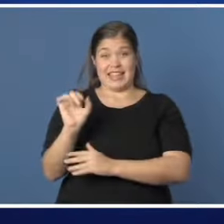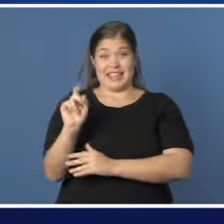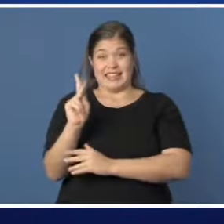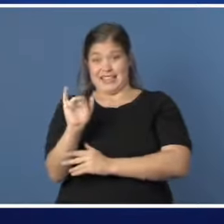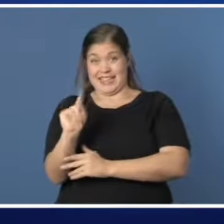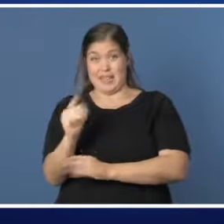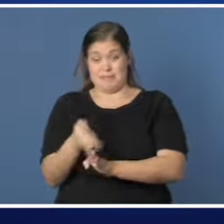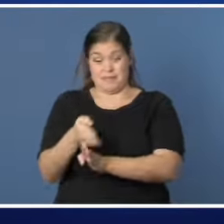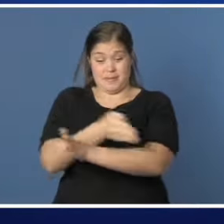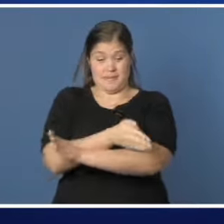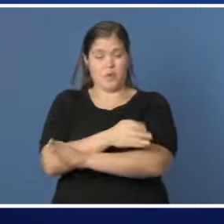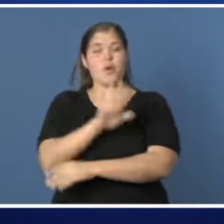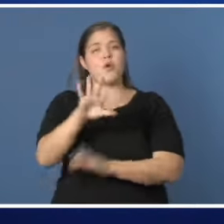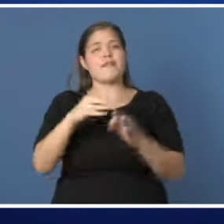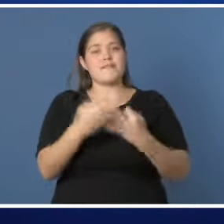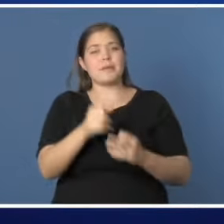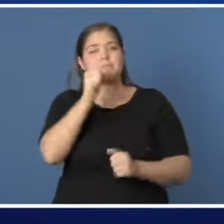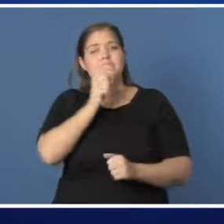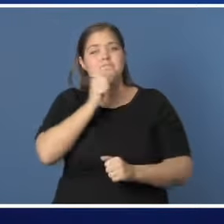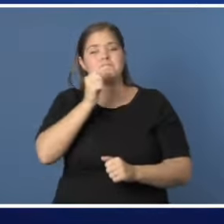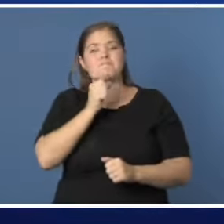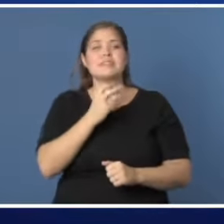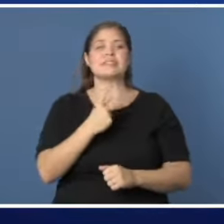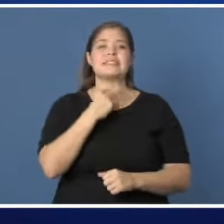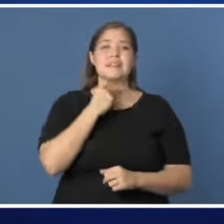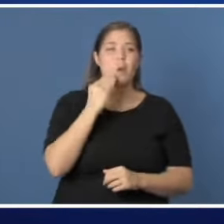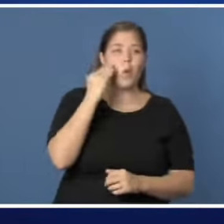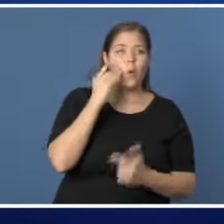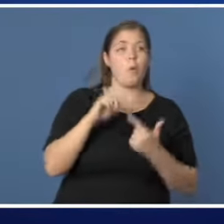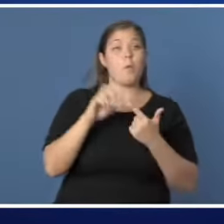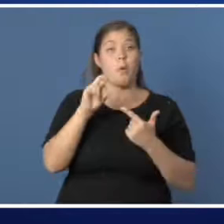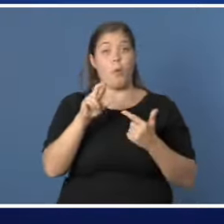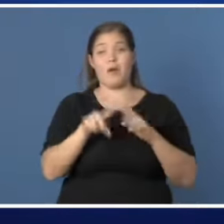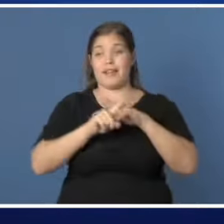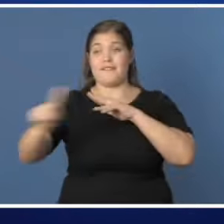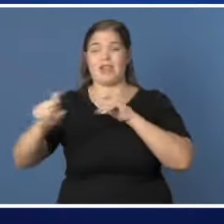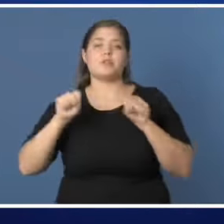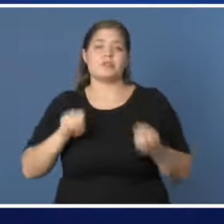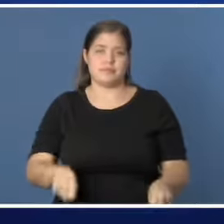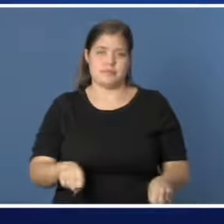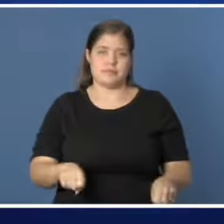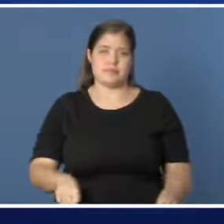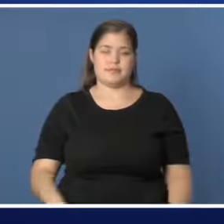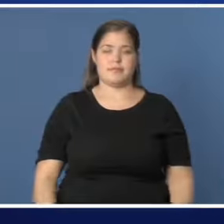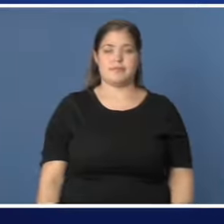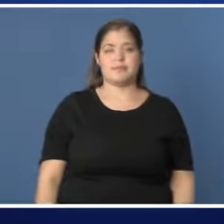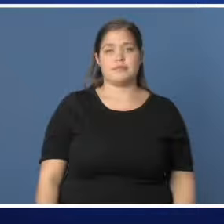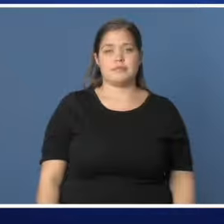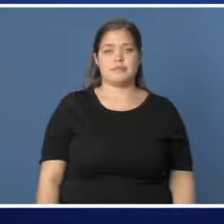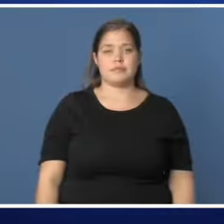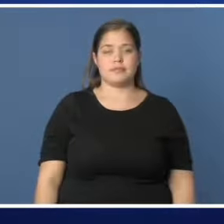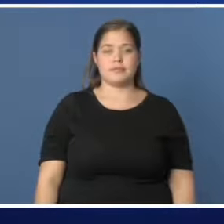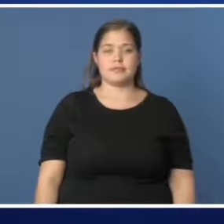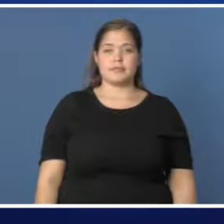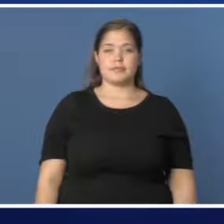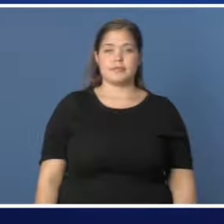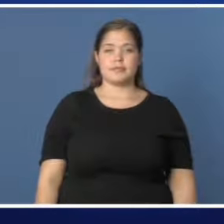gathered supplies in advance, your family can endure an evacuation or home confinement.